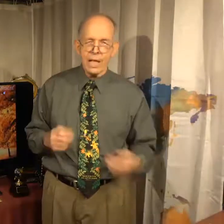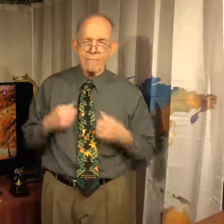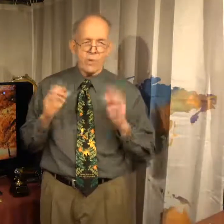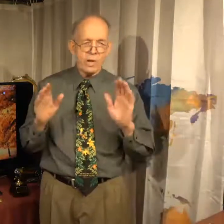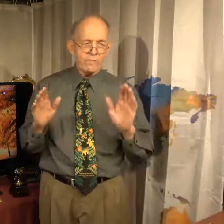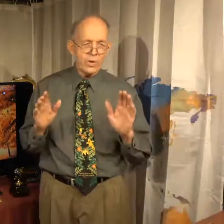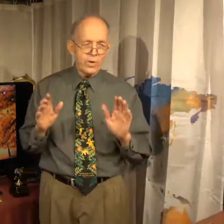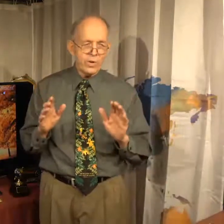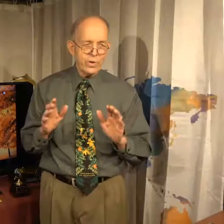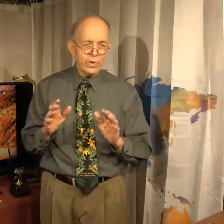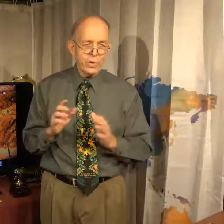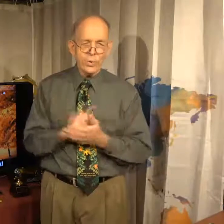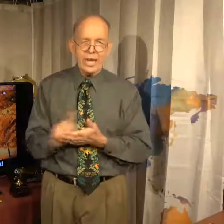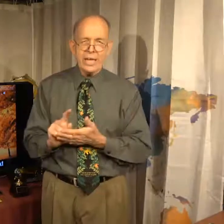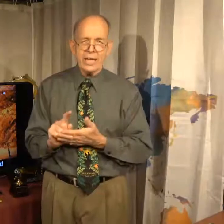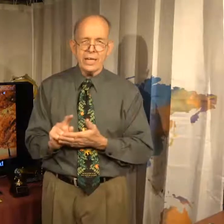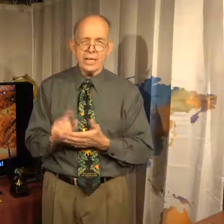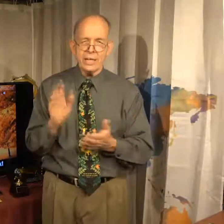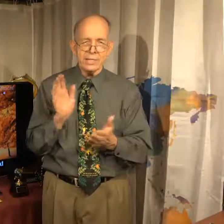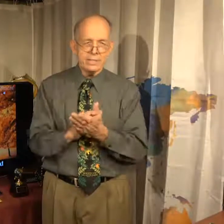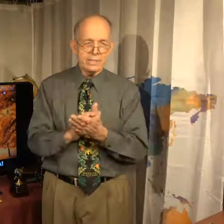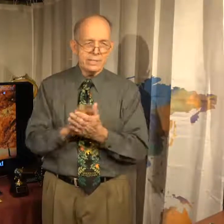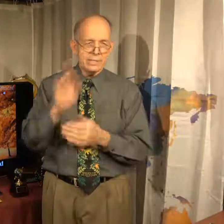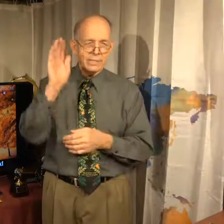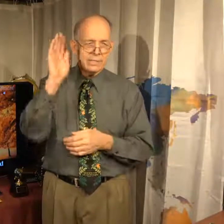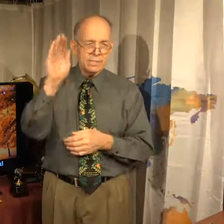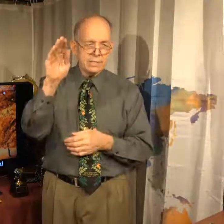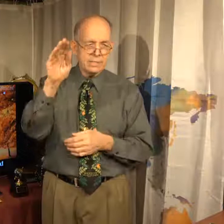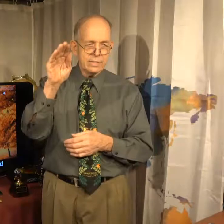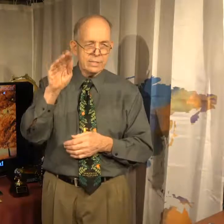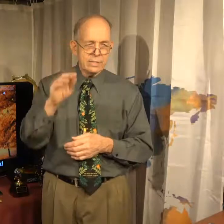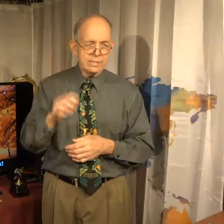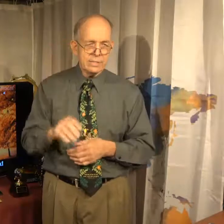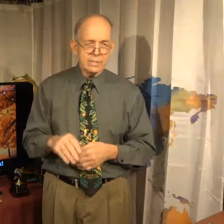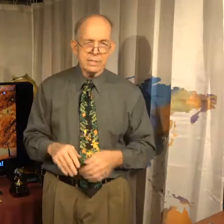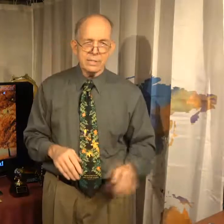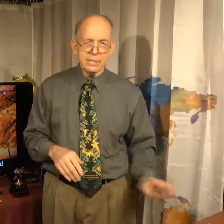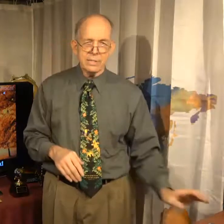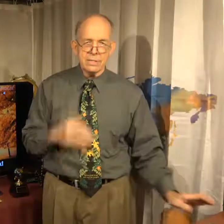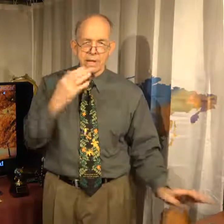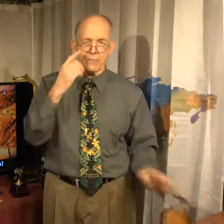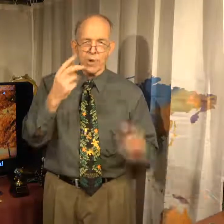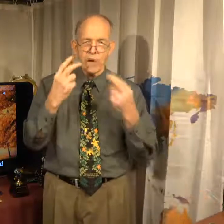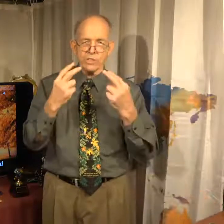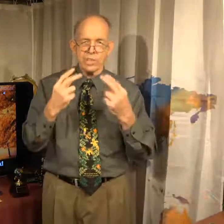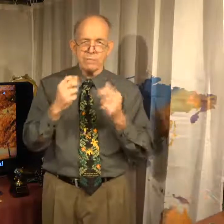Have a wonderful week. Thank you for watching.